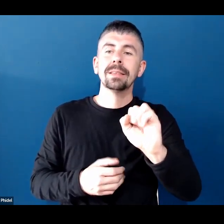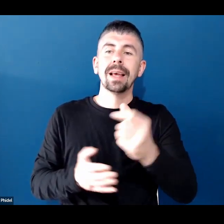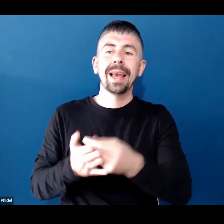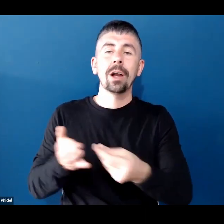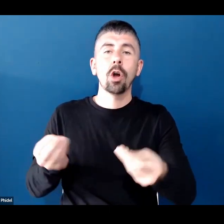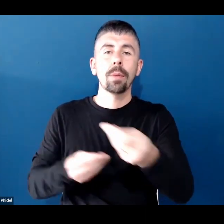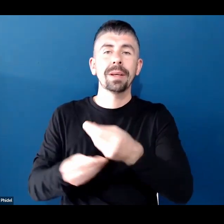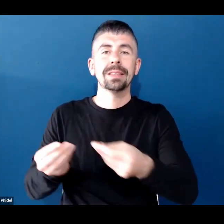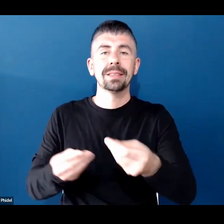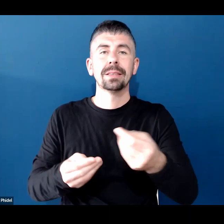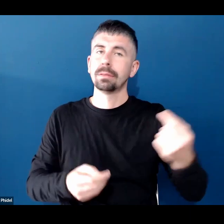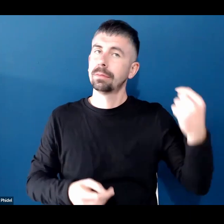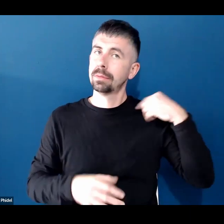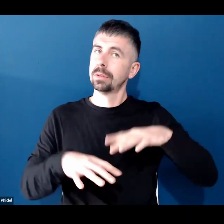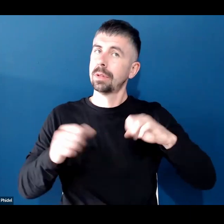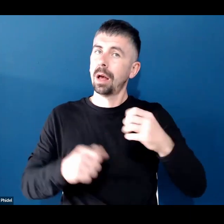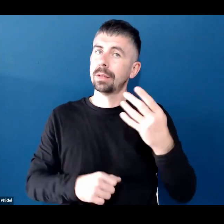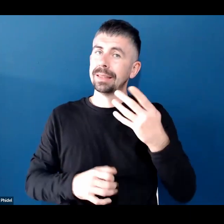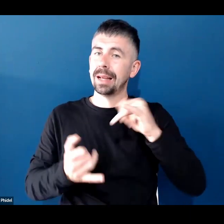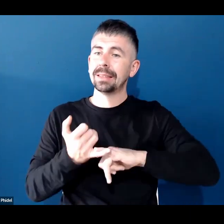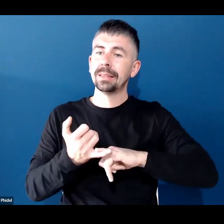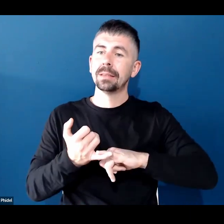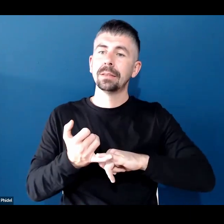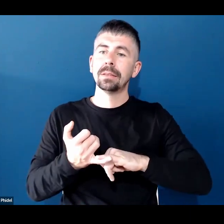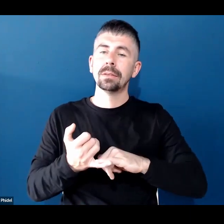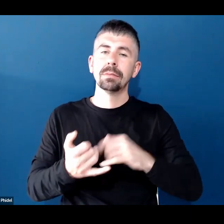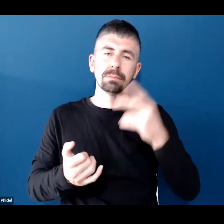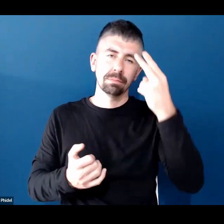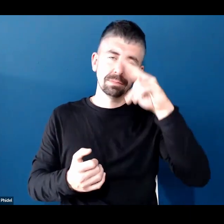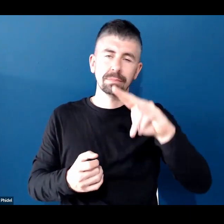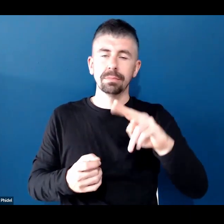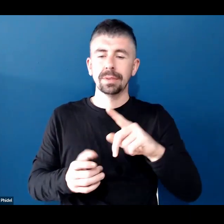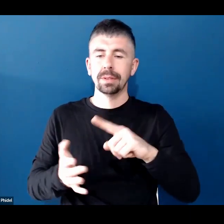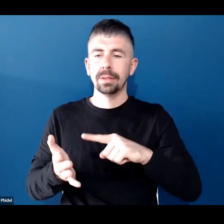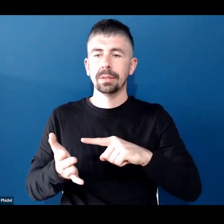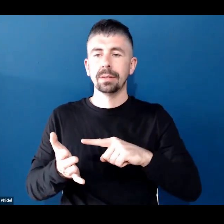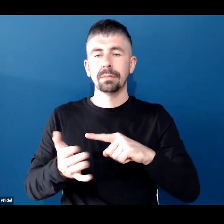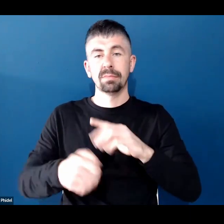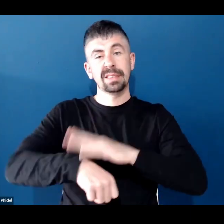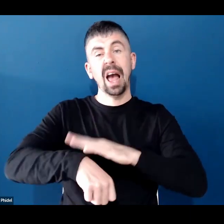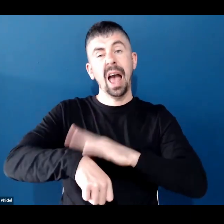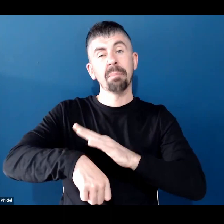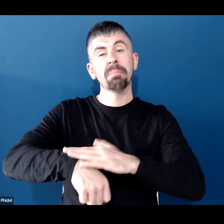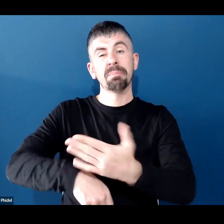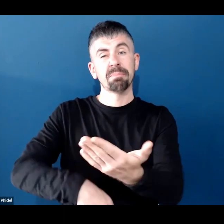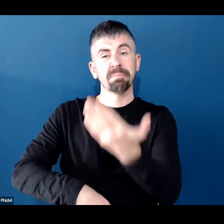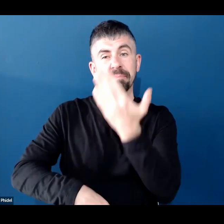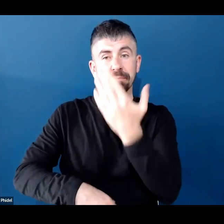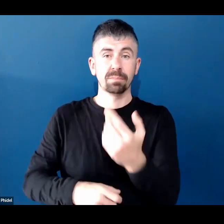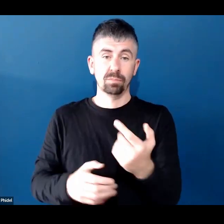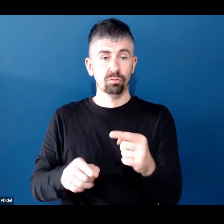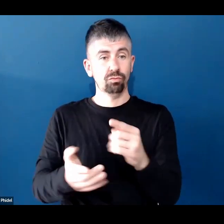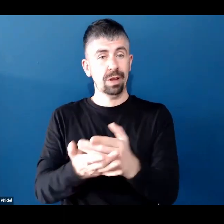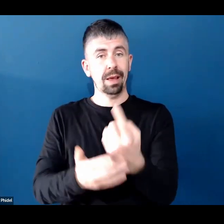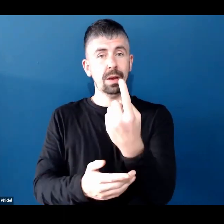1990s, which is what some people call temporal capital. Let's just call it time in general. A day is 24